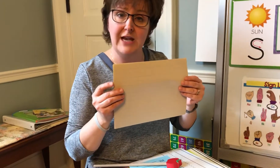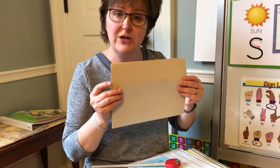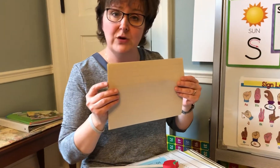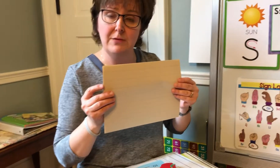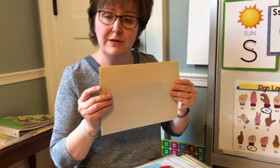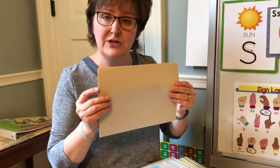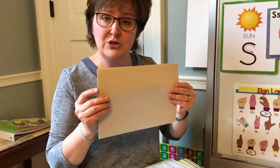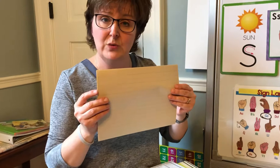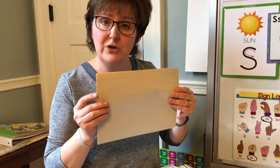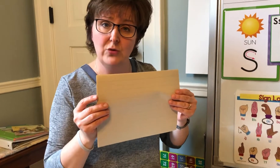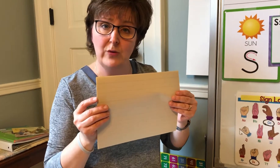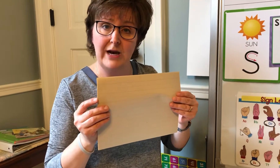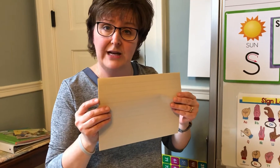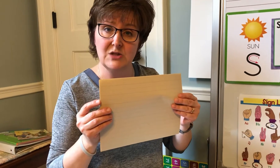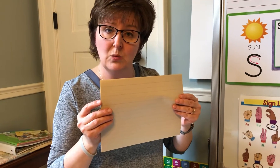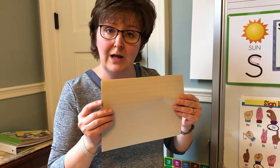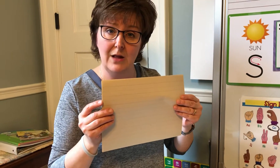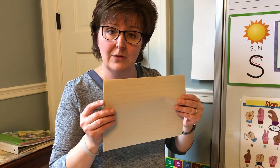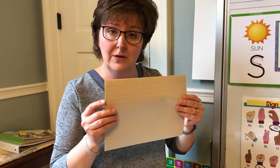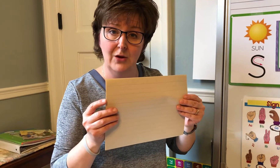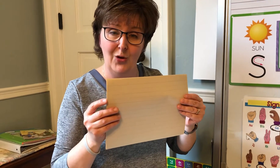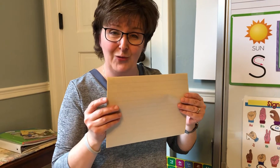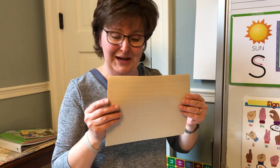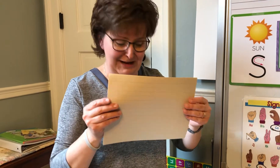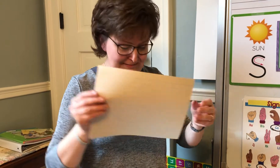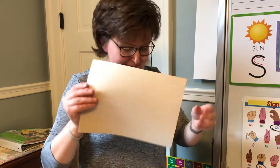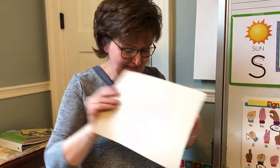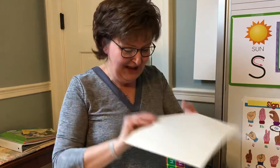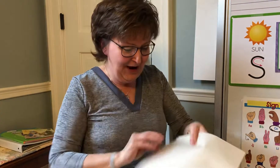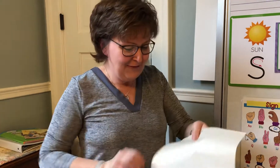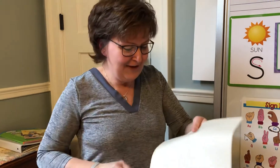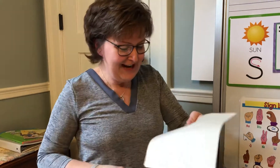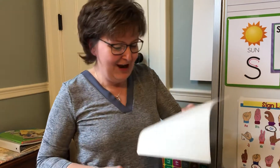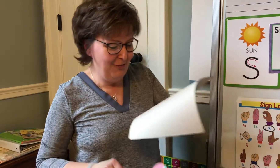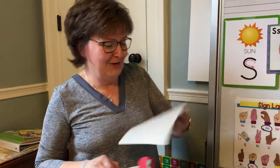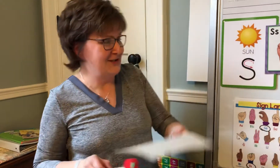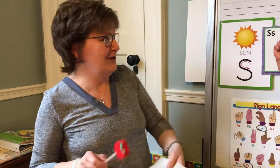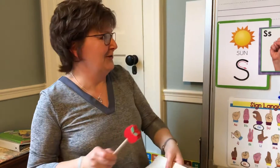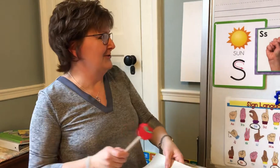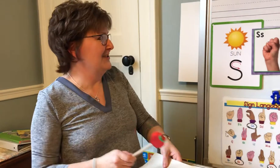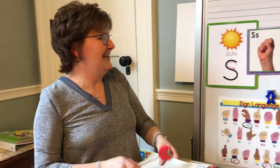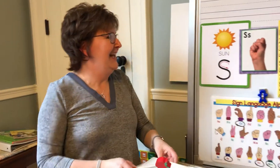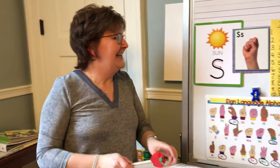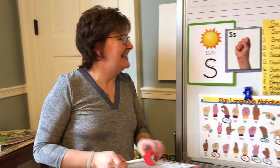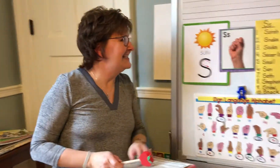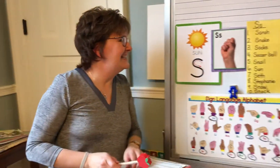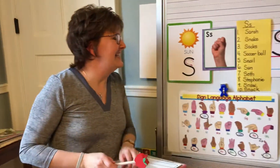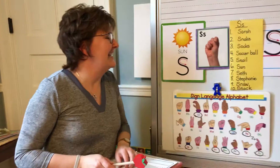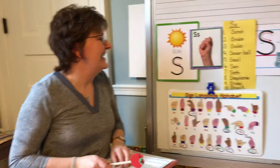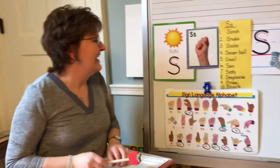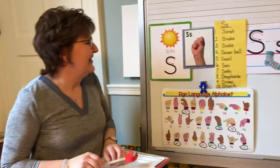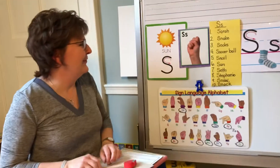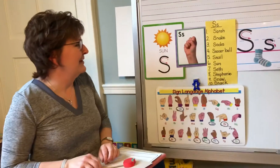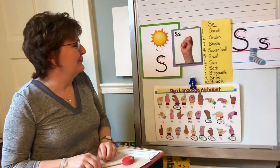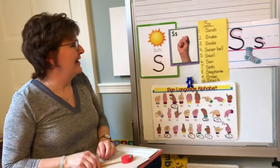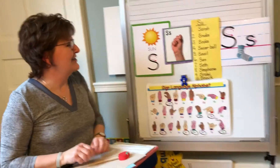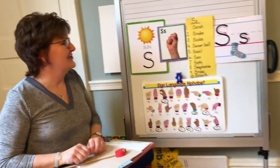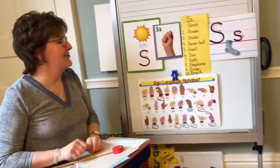you can be doing your writing as well, okay? Right now, boys and girls, let's see if we can practice our